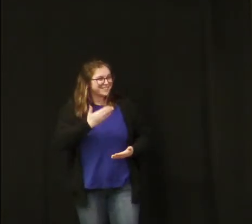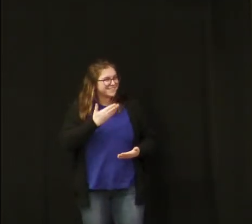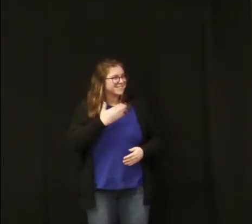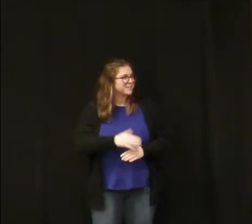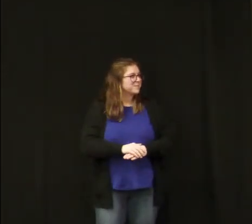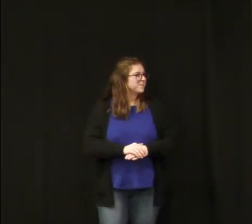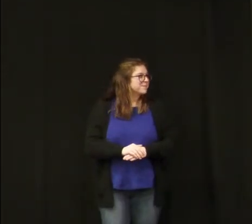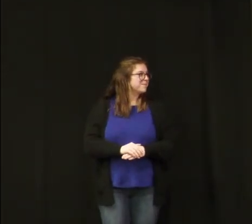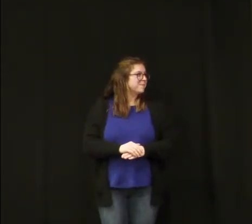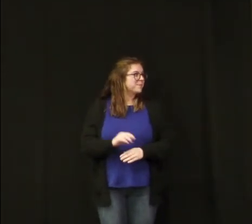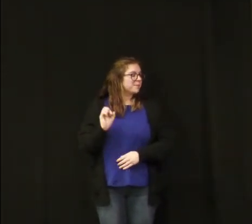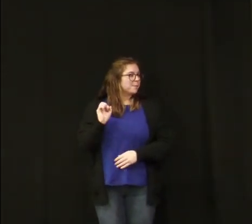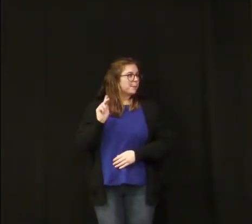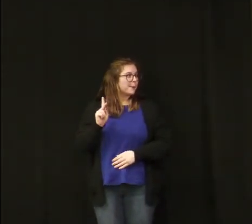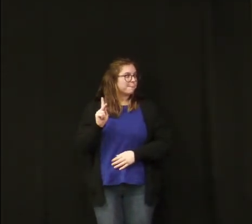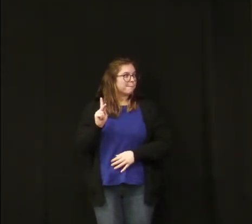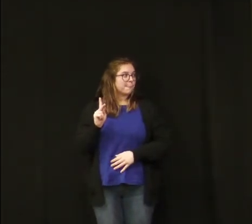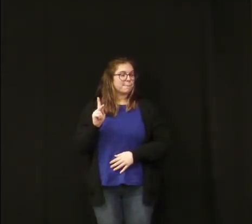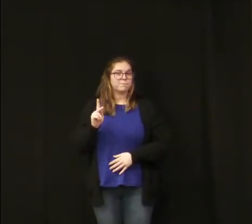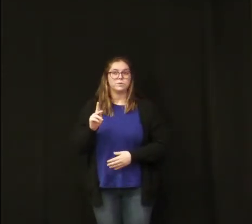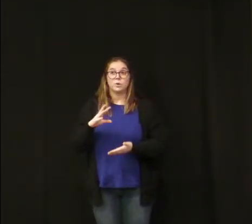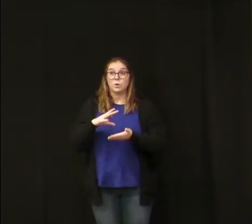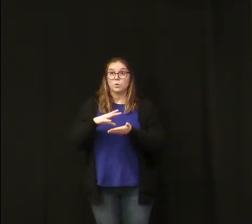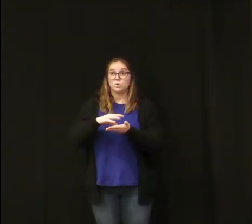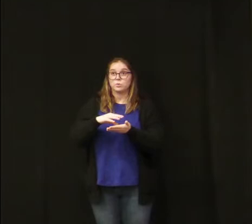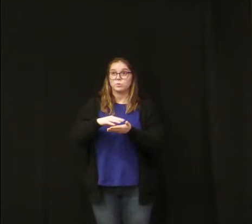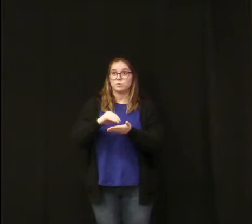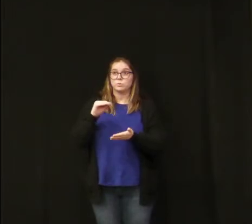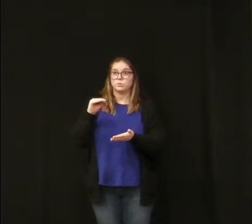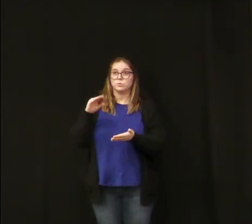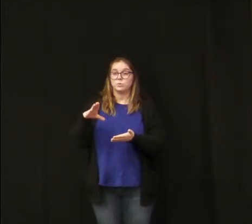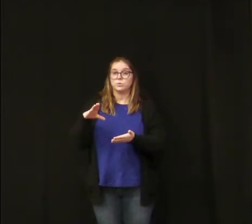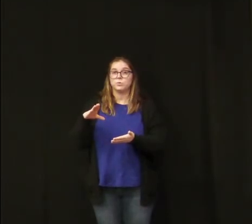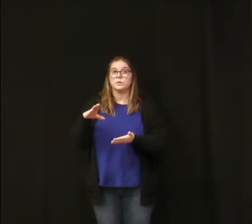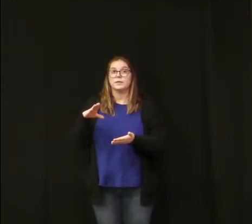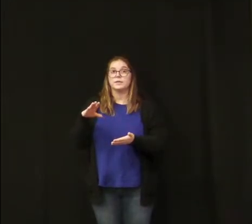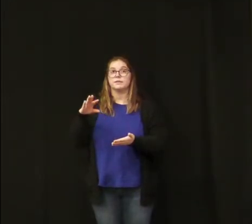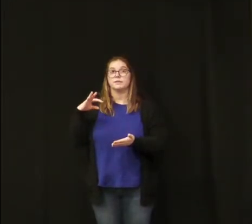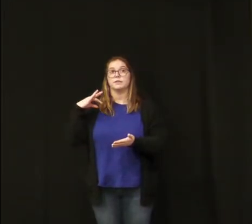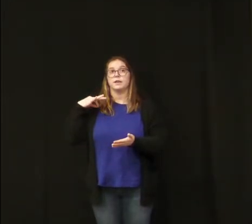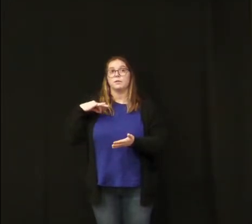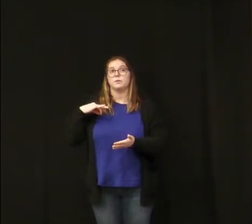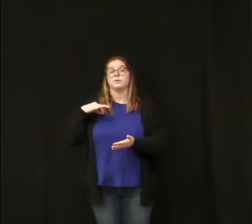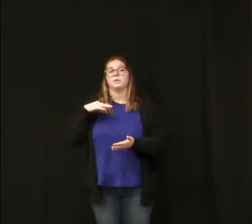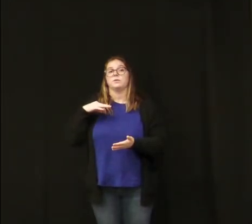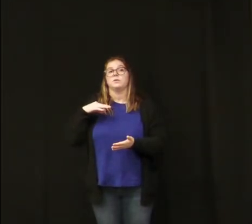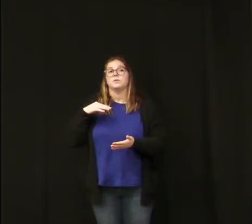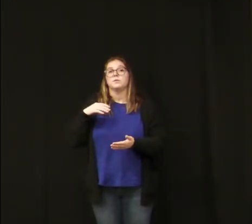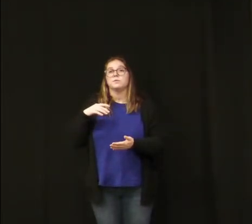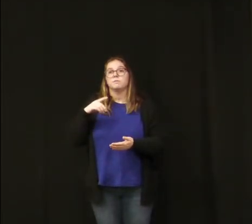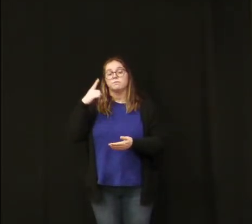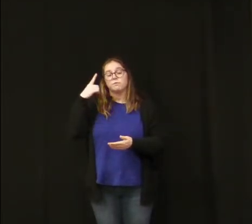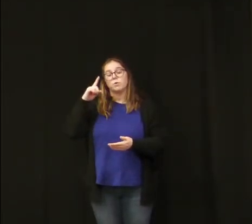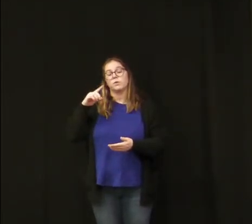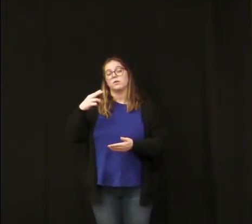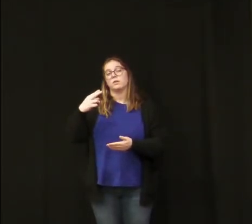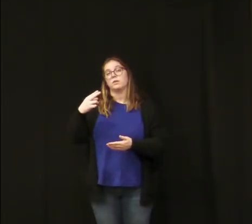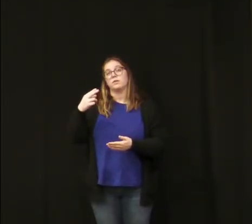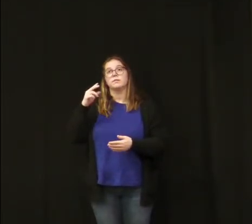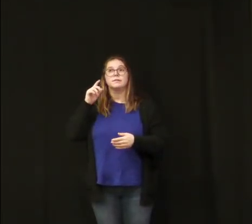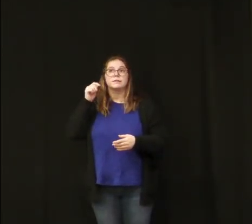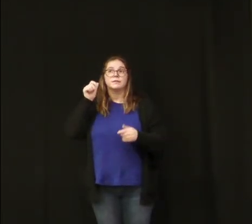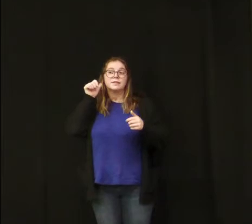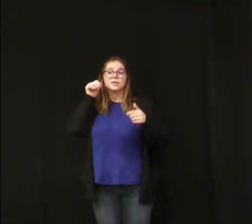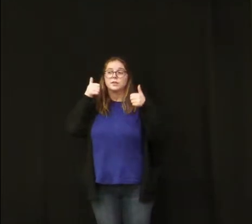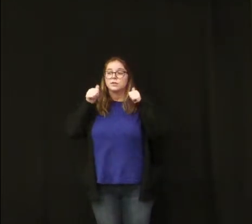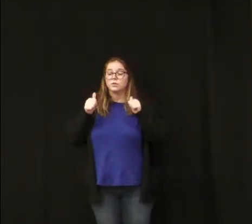you. Okay, so a student qualified because they have a hearing loss. And